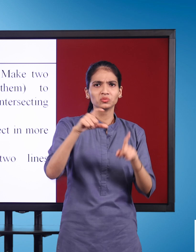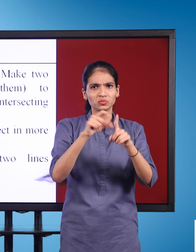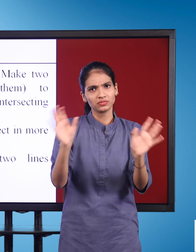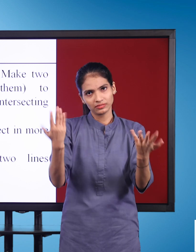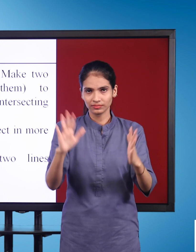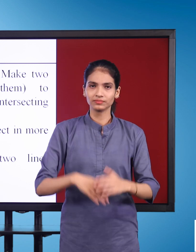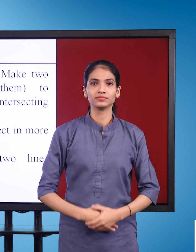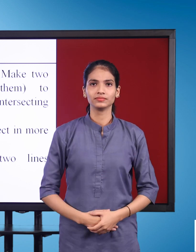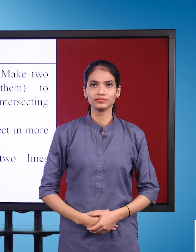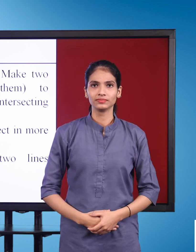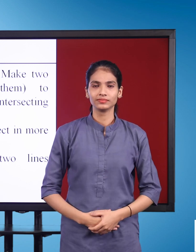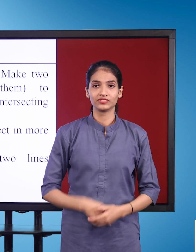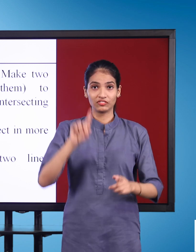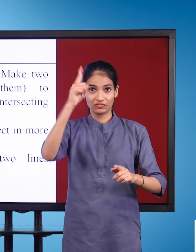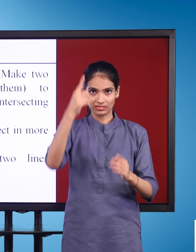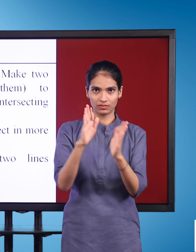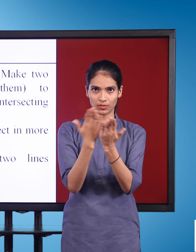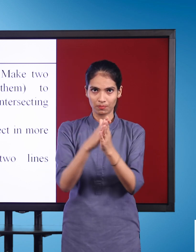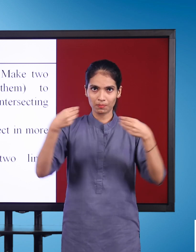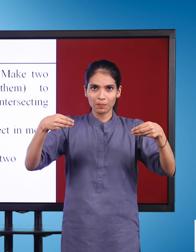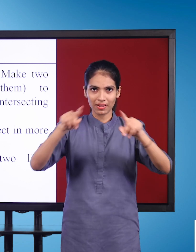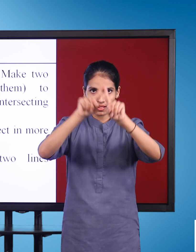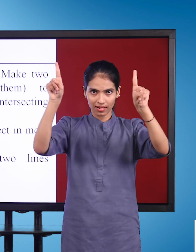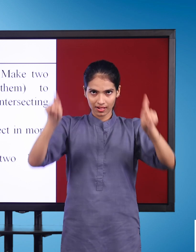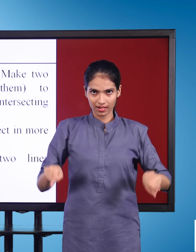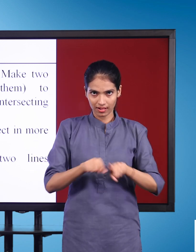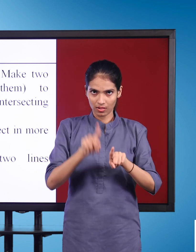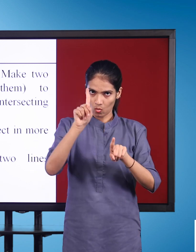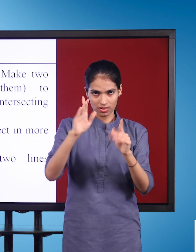Do this. Take a sheet of paper.